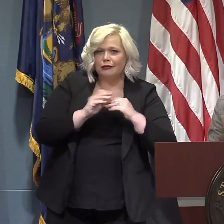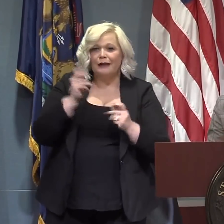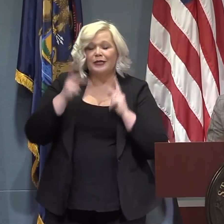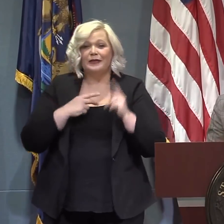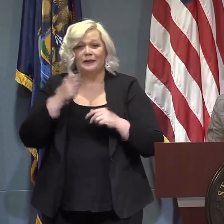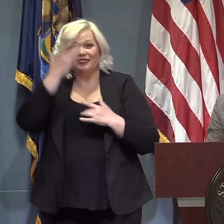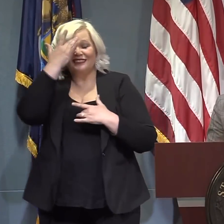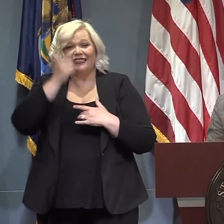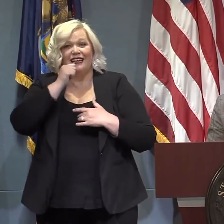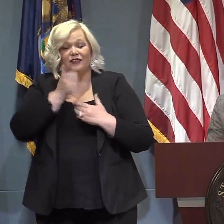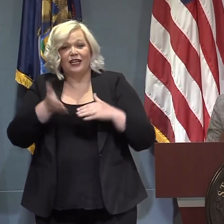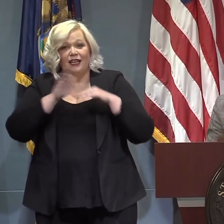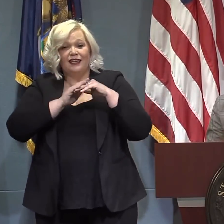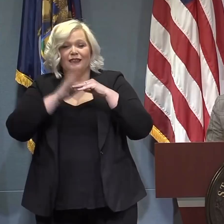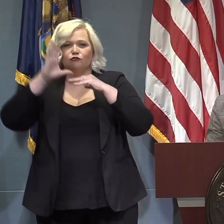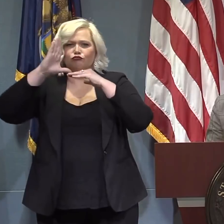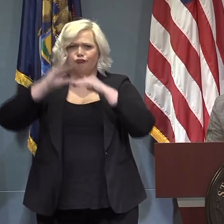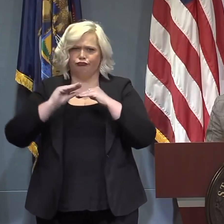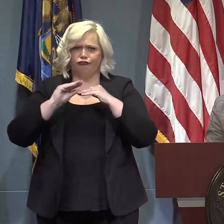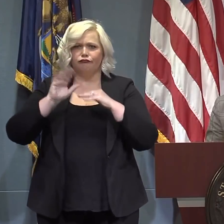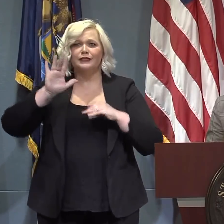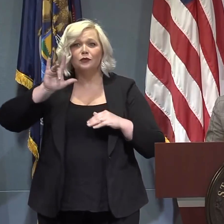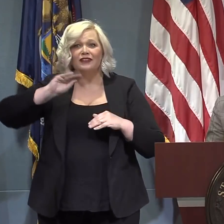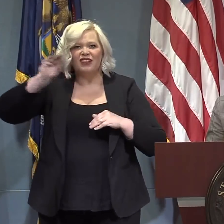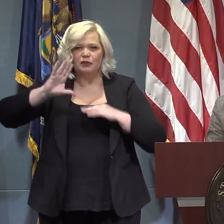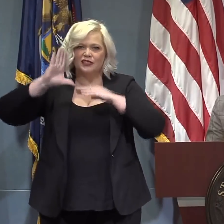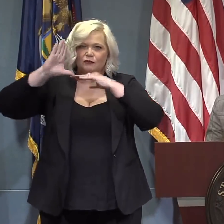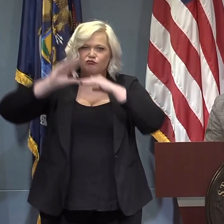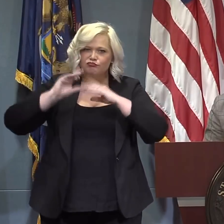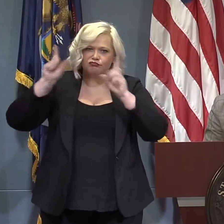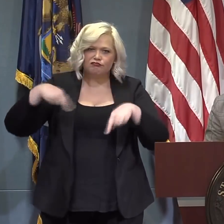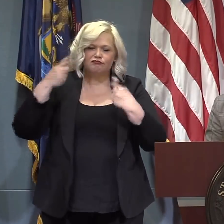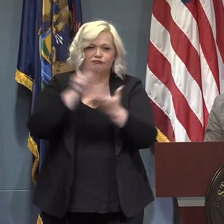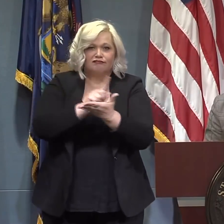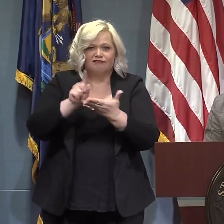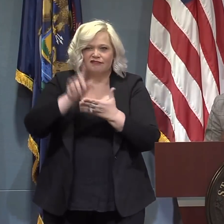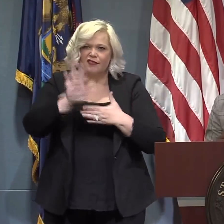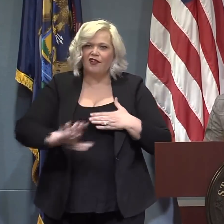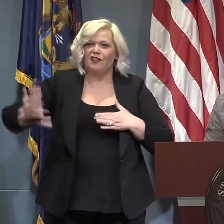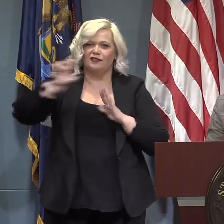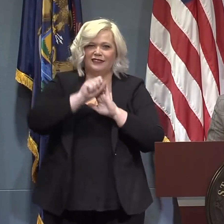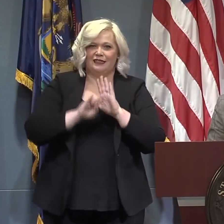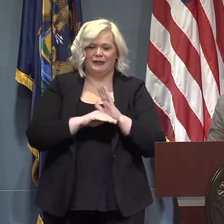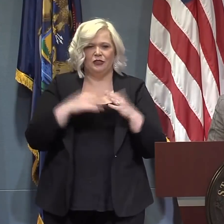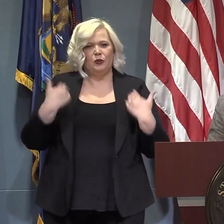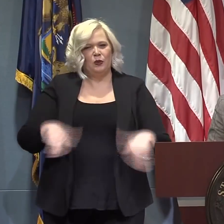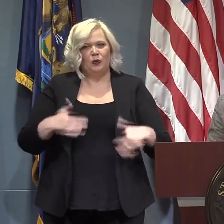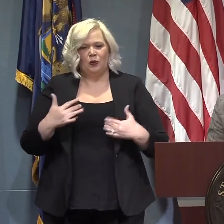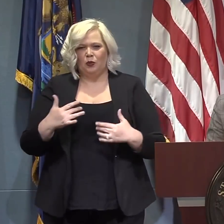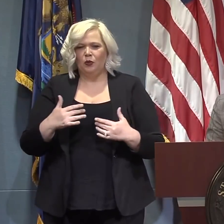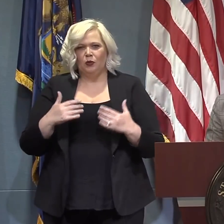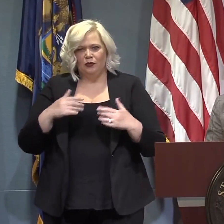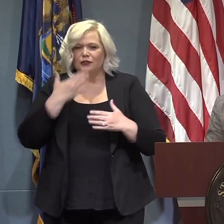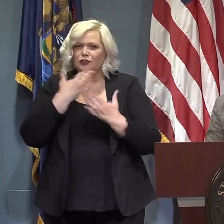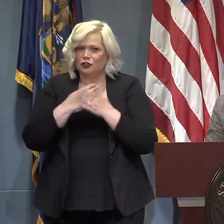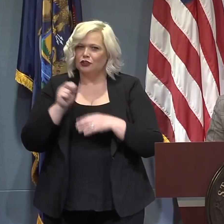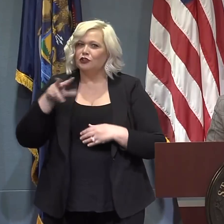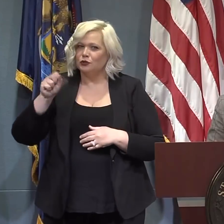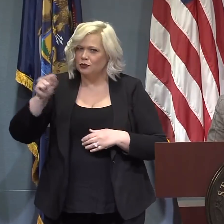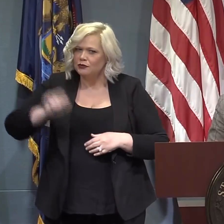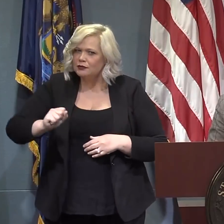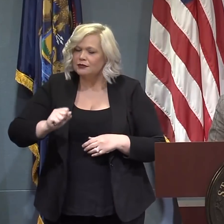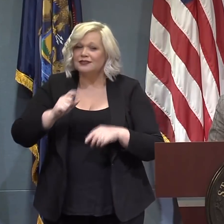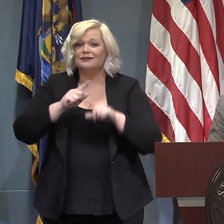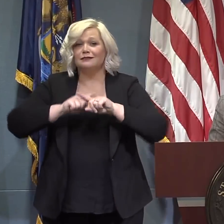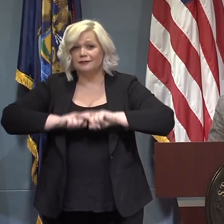It's dropped, in fact, 25% in the past 7 days statewide. This is very encouraging. However, we